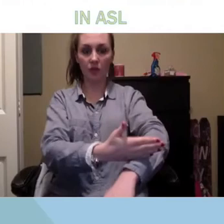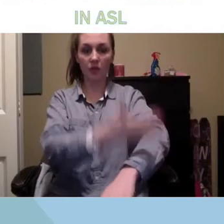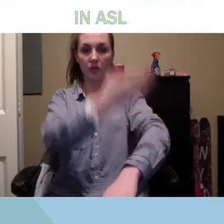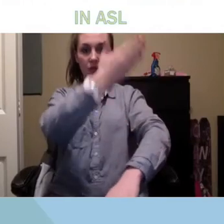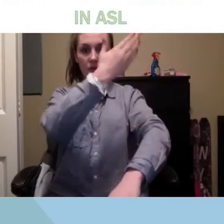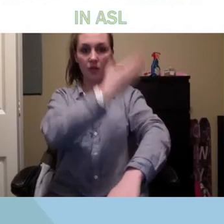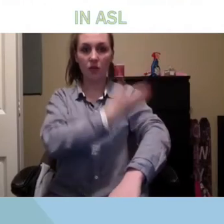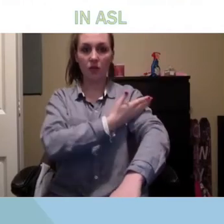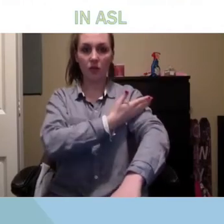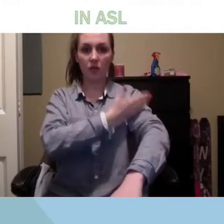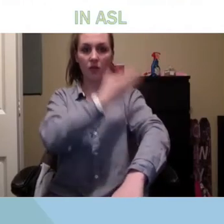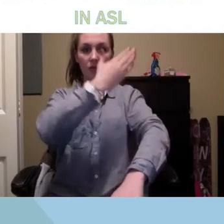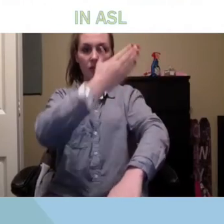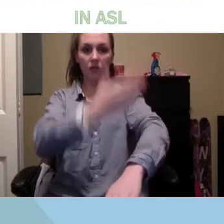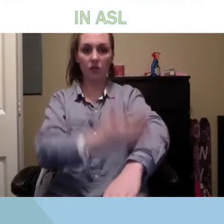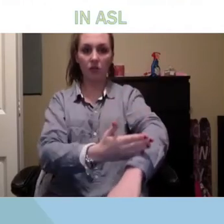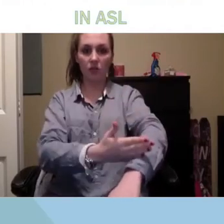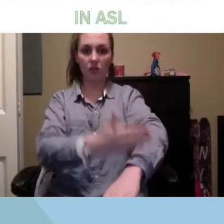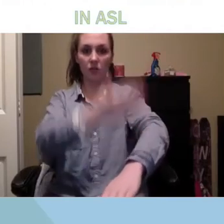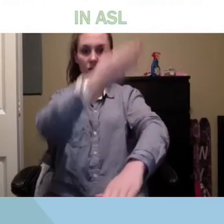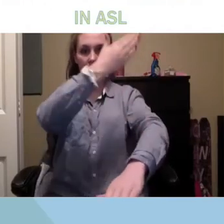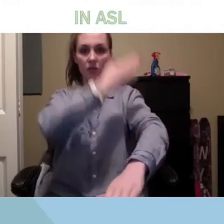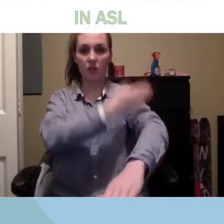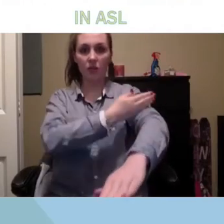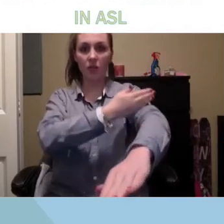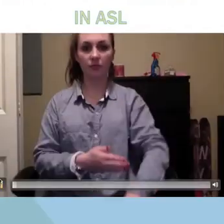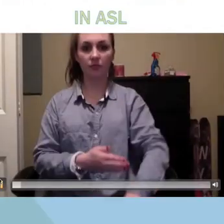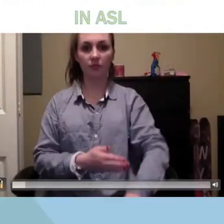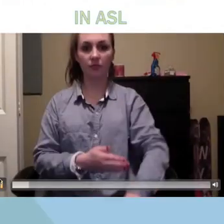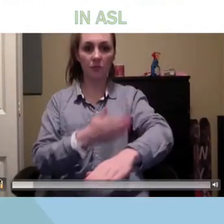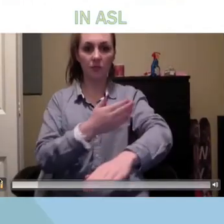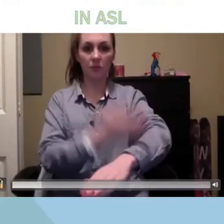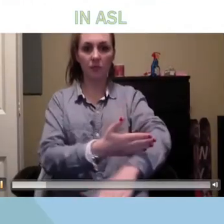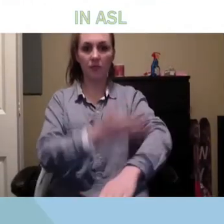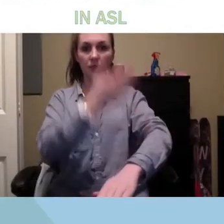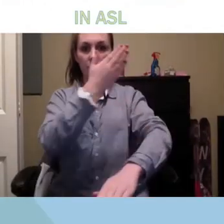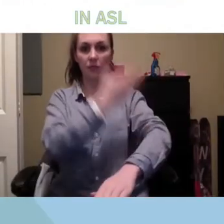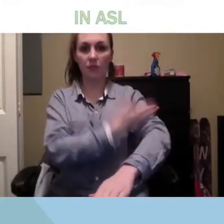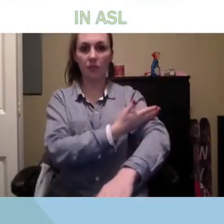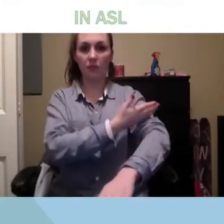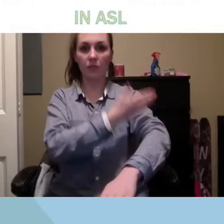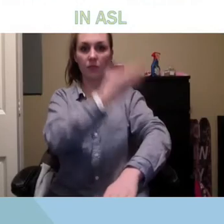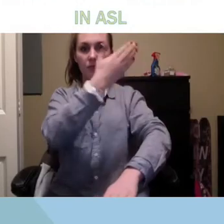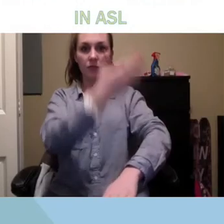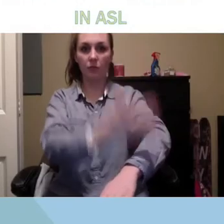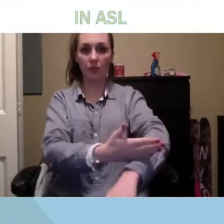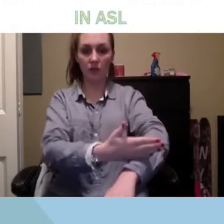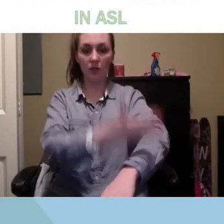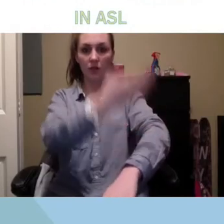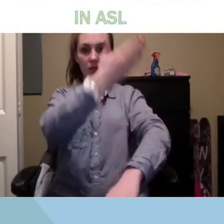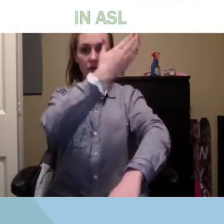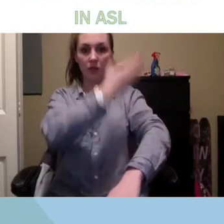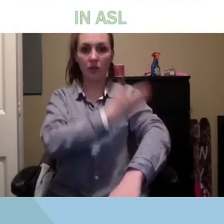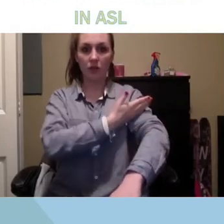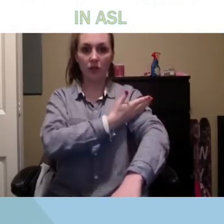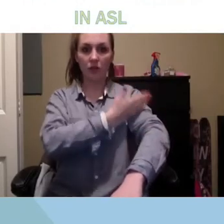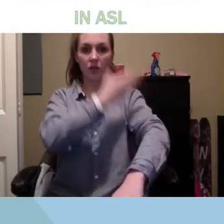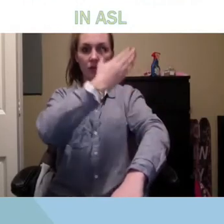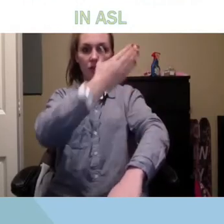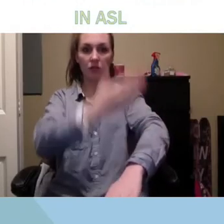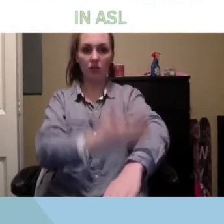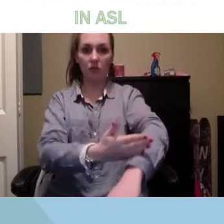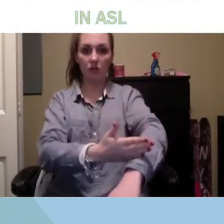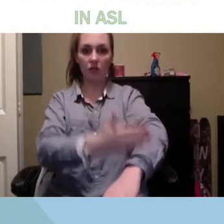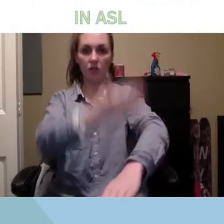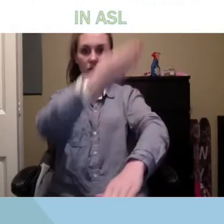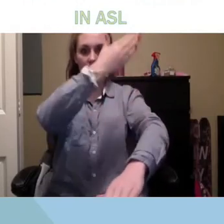look at some examples of sonority hierarchy in ASL. In the sign for improve, two position segments sandwich the movement segment,